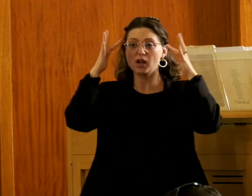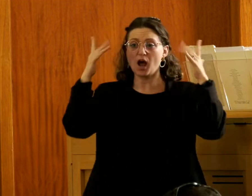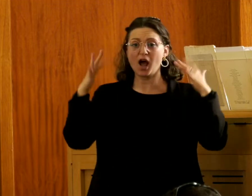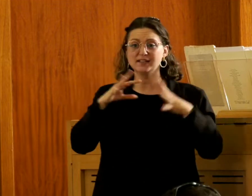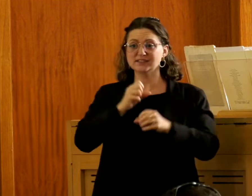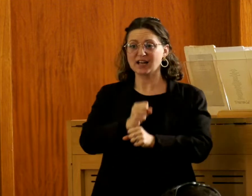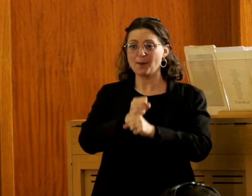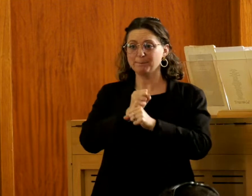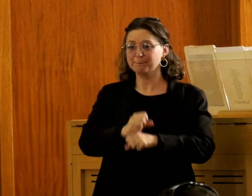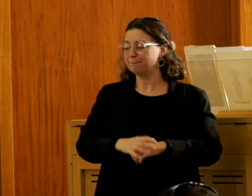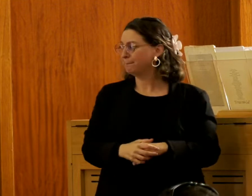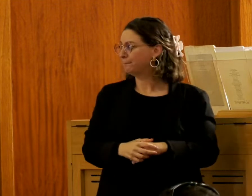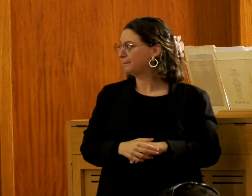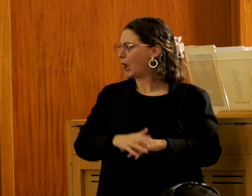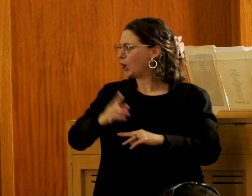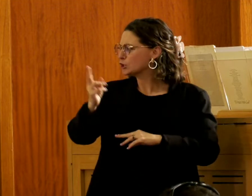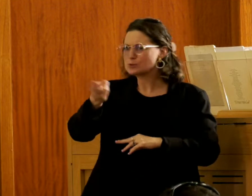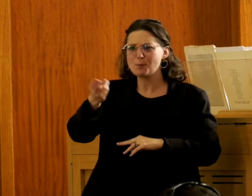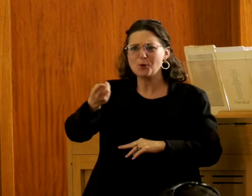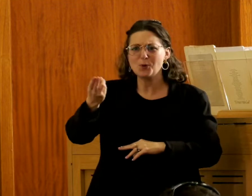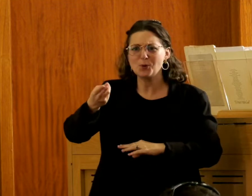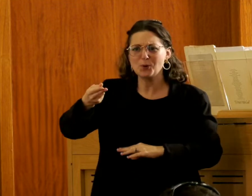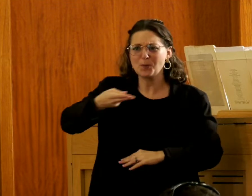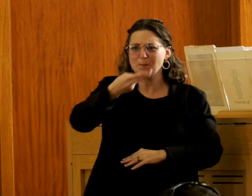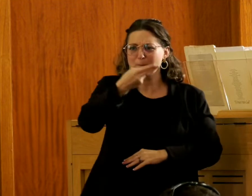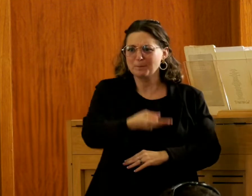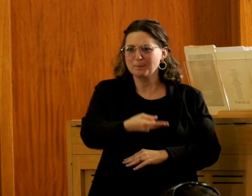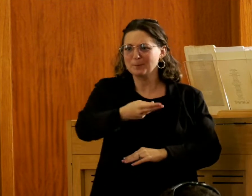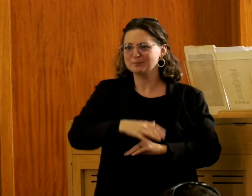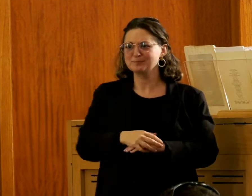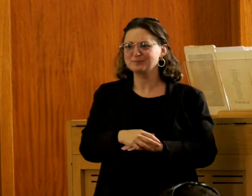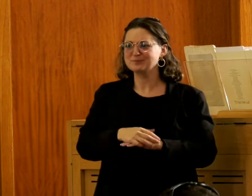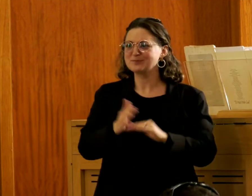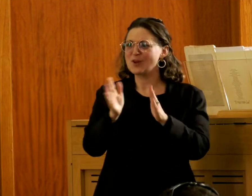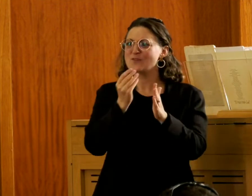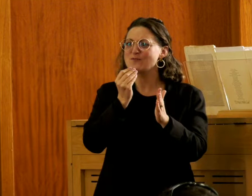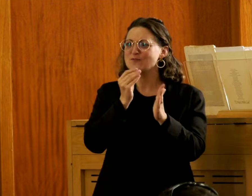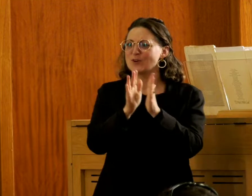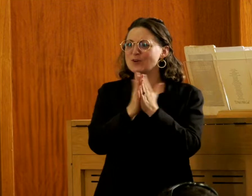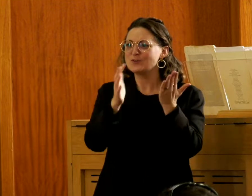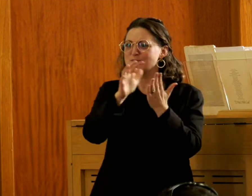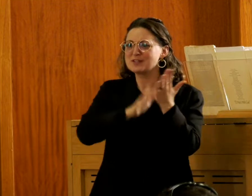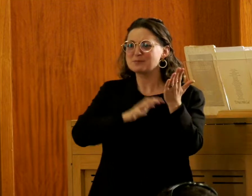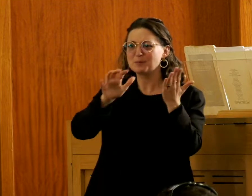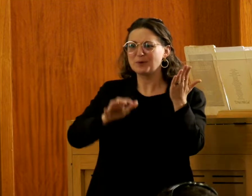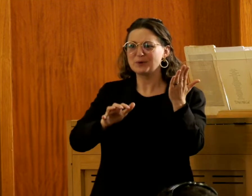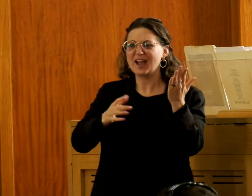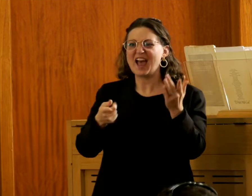spoon, I think a recipe book, and an apron.